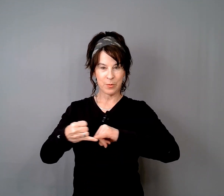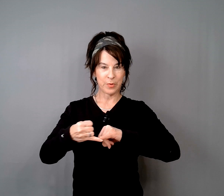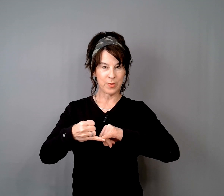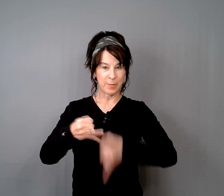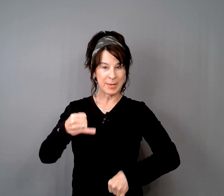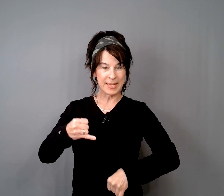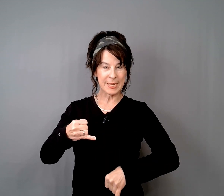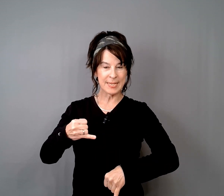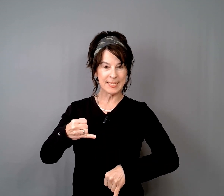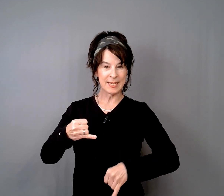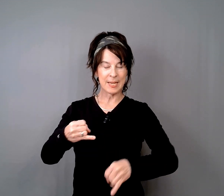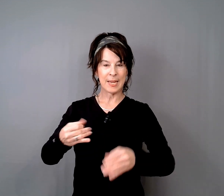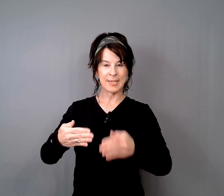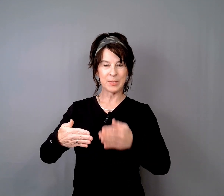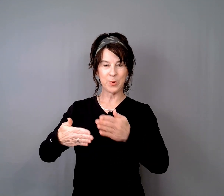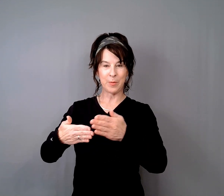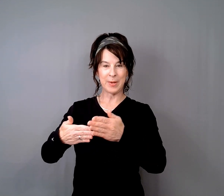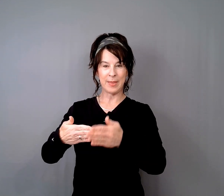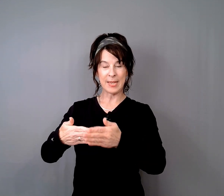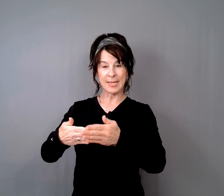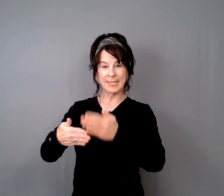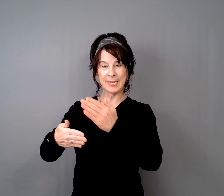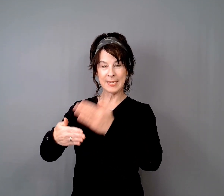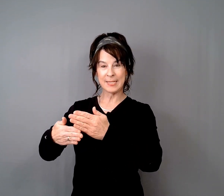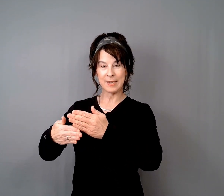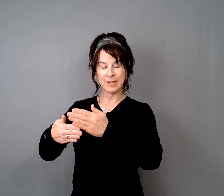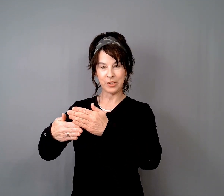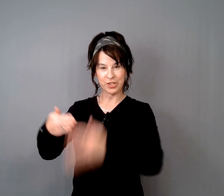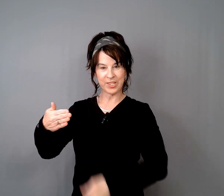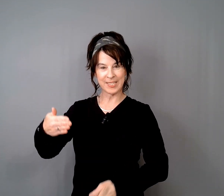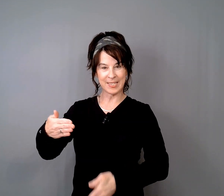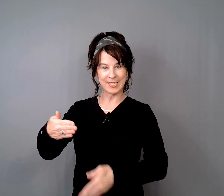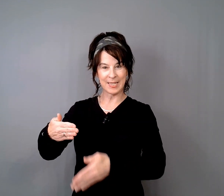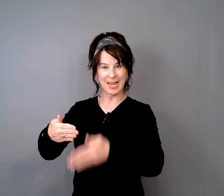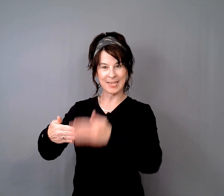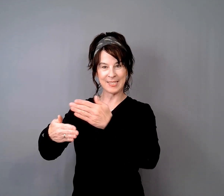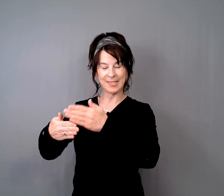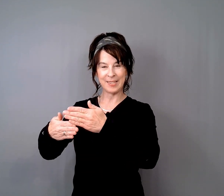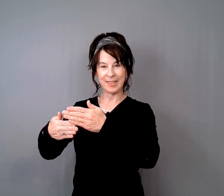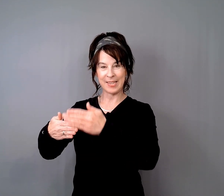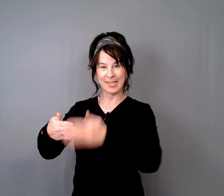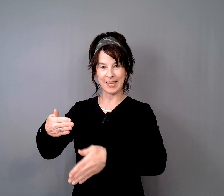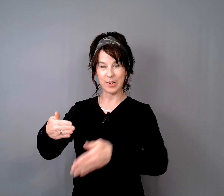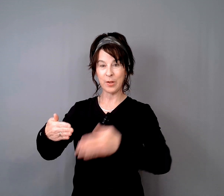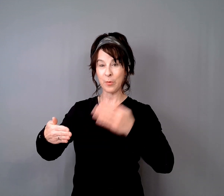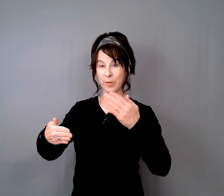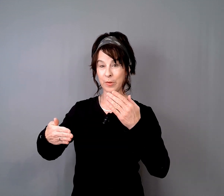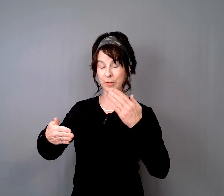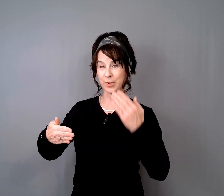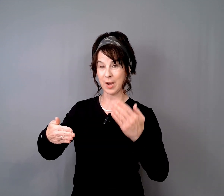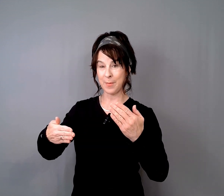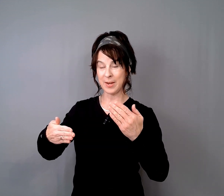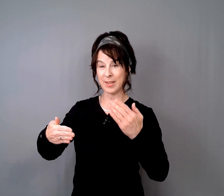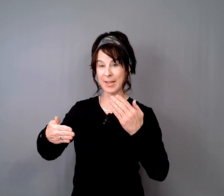with pinkies. It's going to be the easiest just to slice the end with your dominant